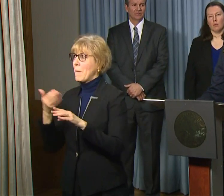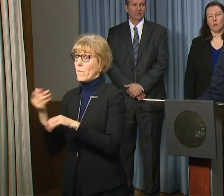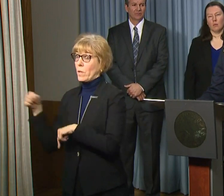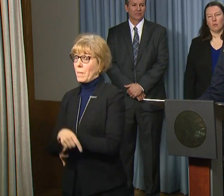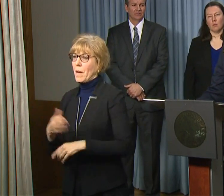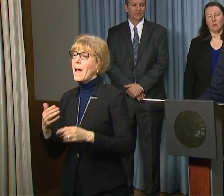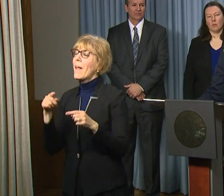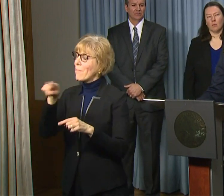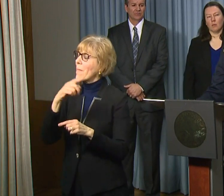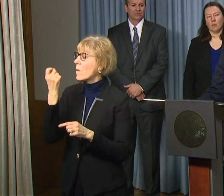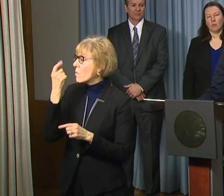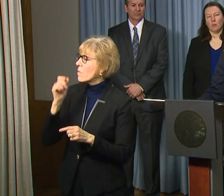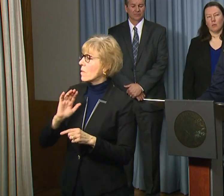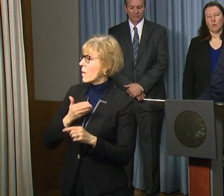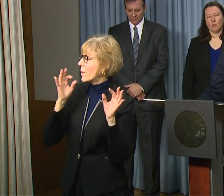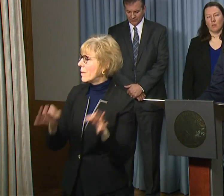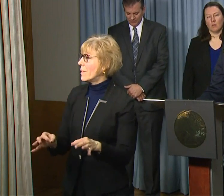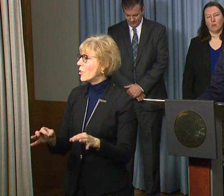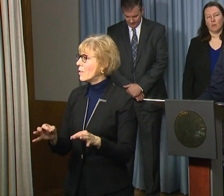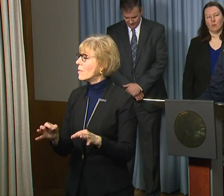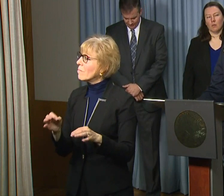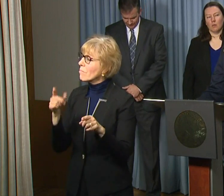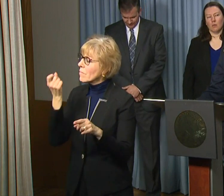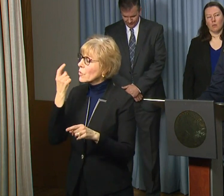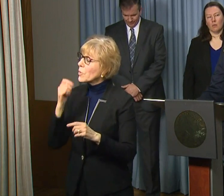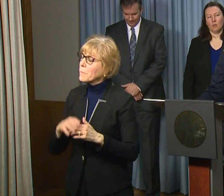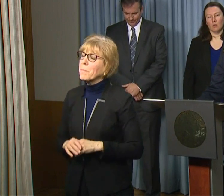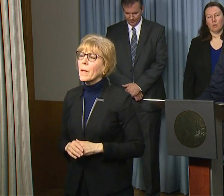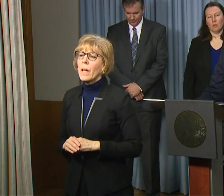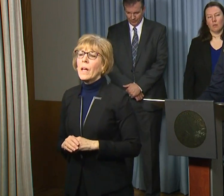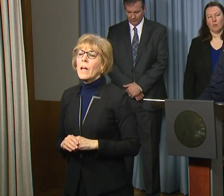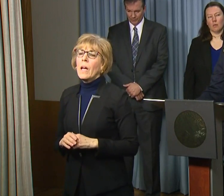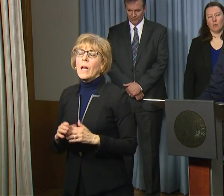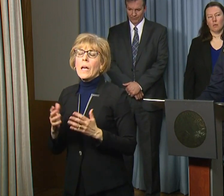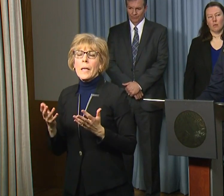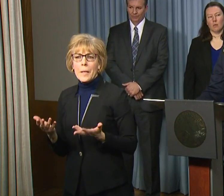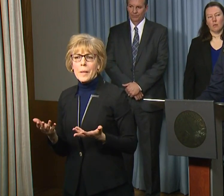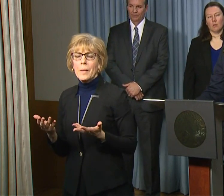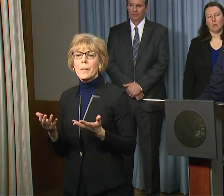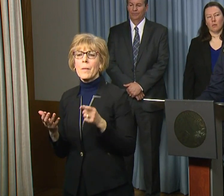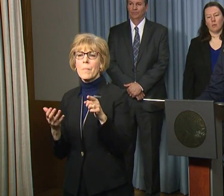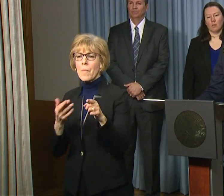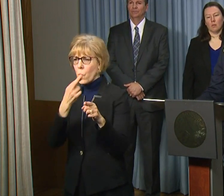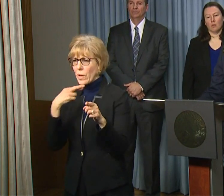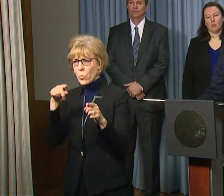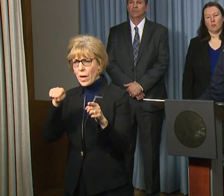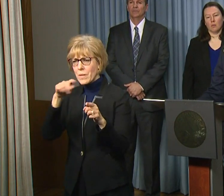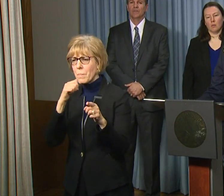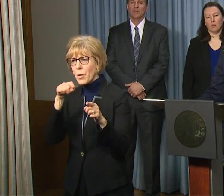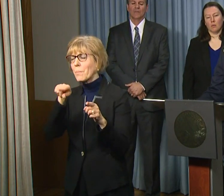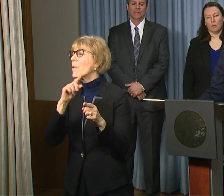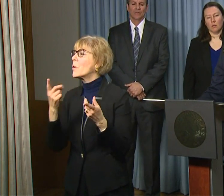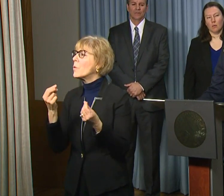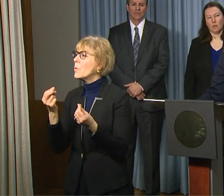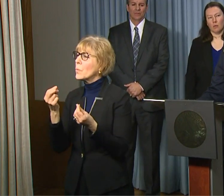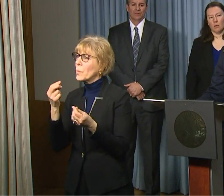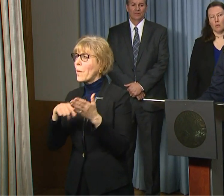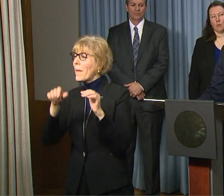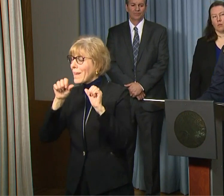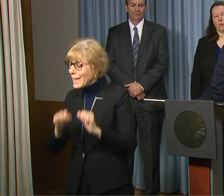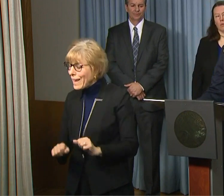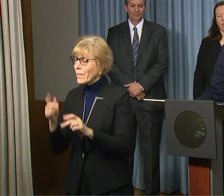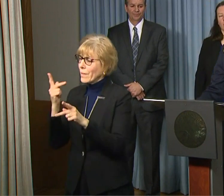and understood the decision we had to make. And those, again, they're under the understanding they're going to do what they can to keep their employees